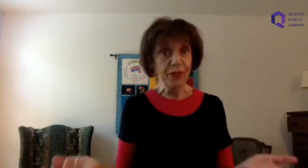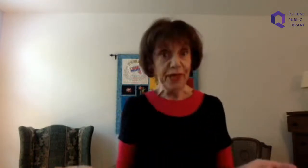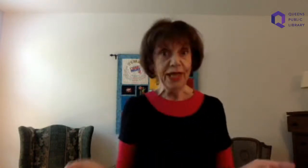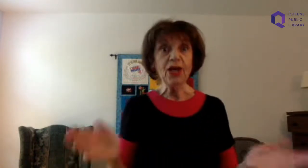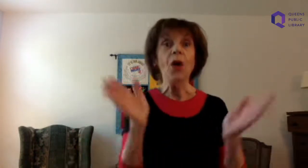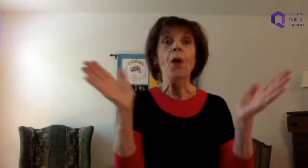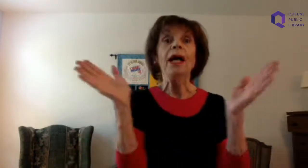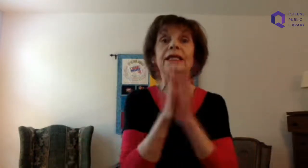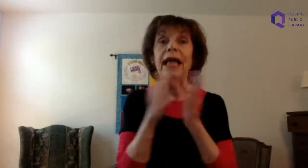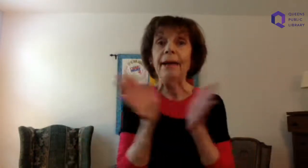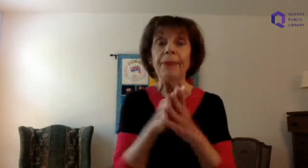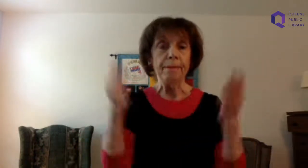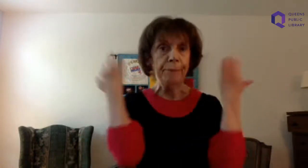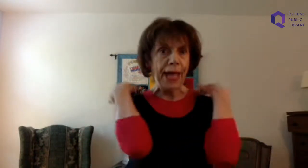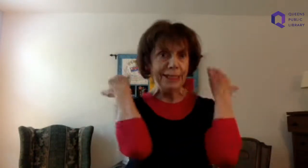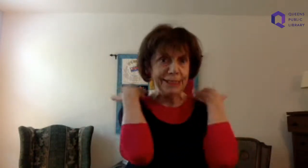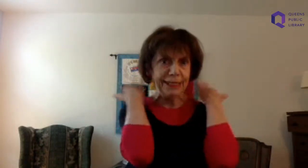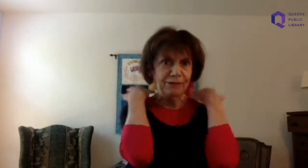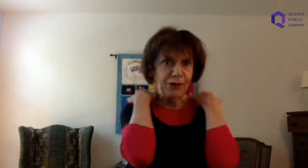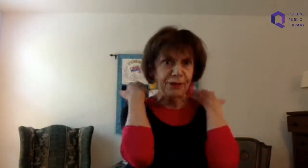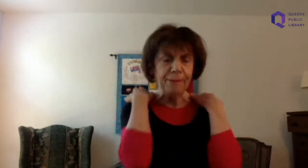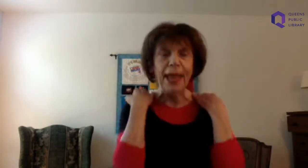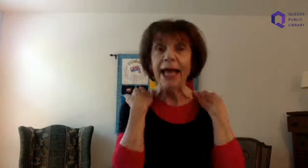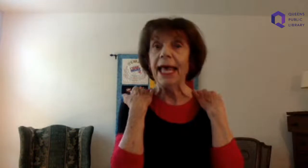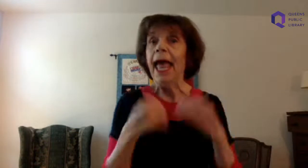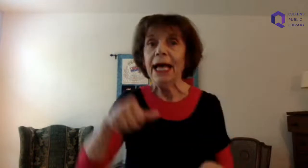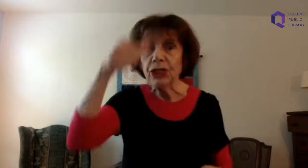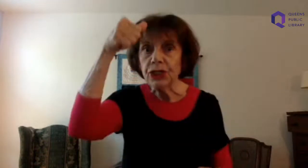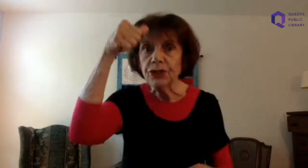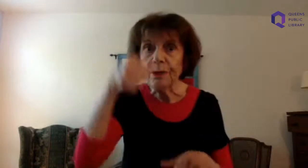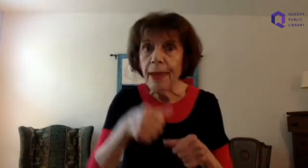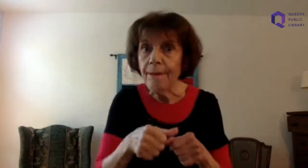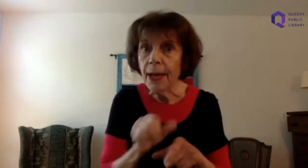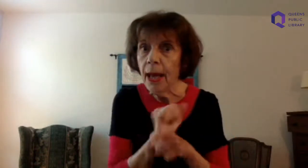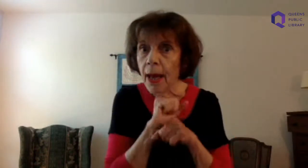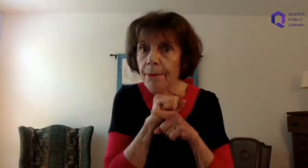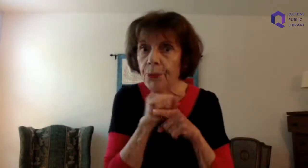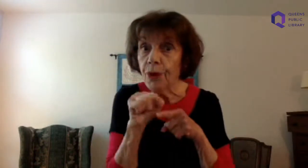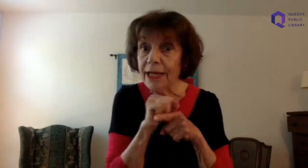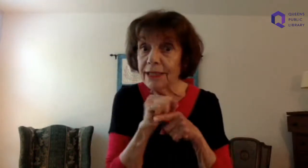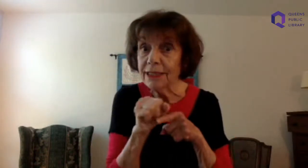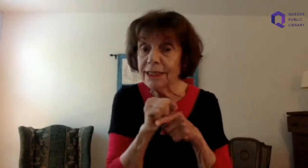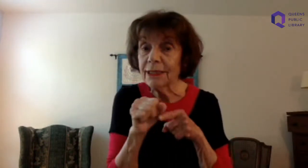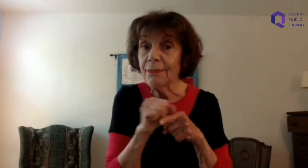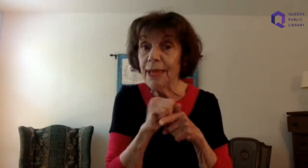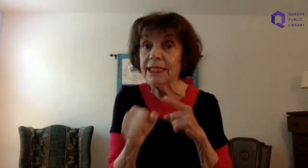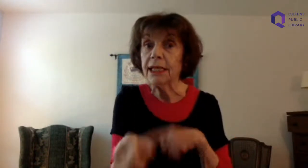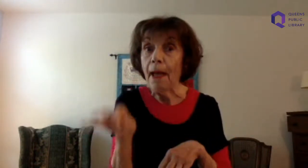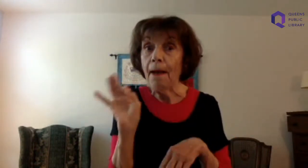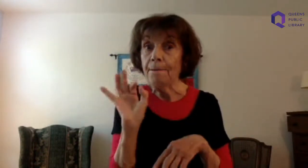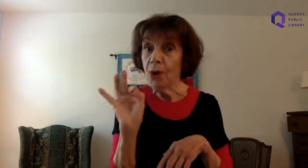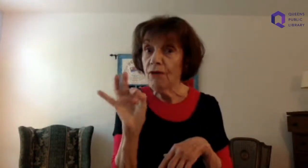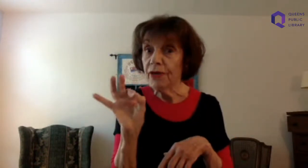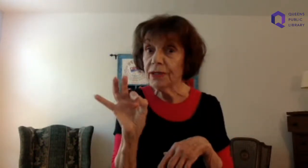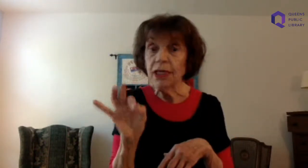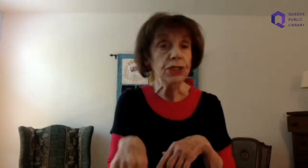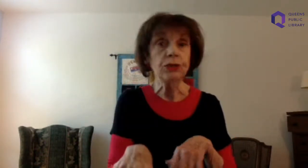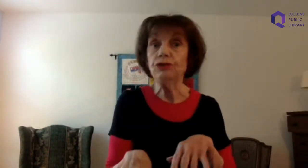there you go. Clap, pat yourself on the back, and just remember, practice makes perfect. So don't